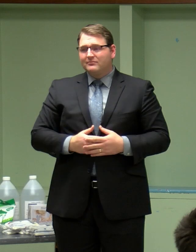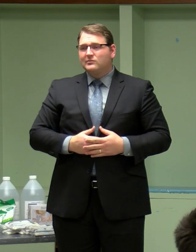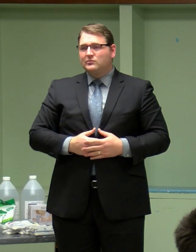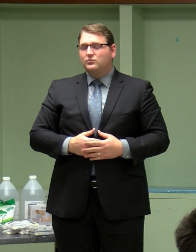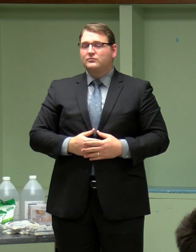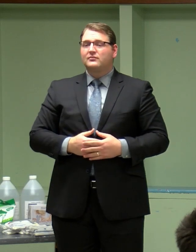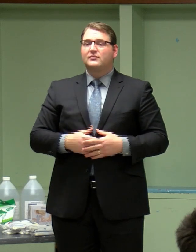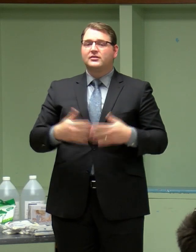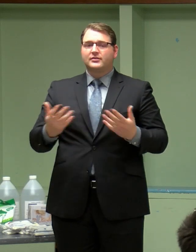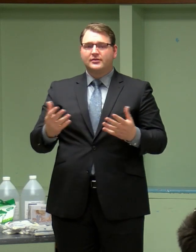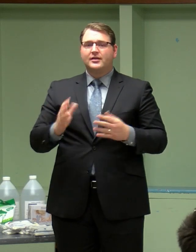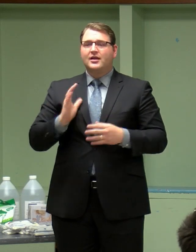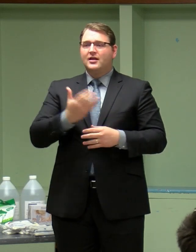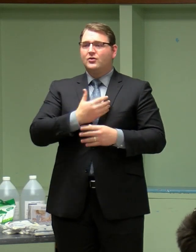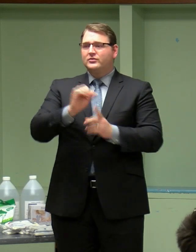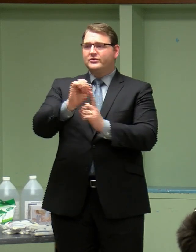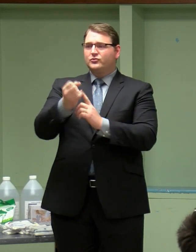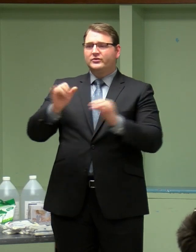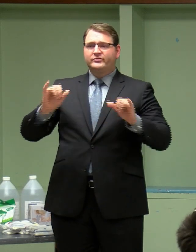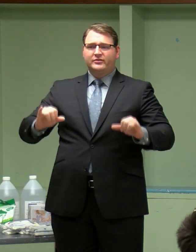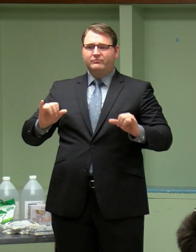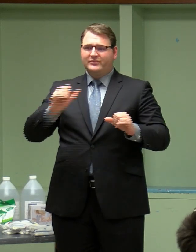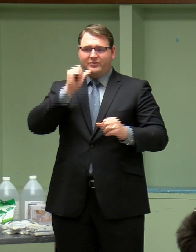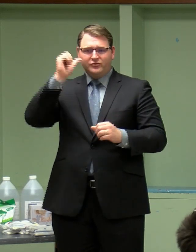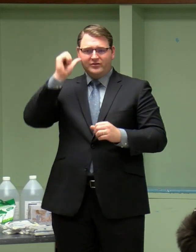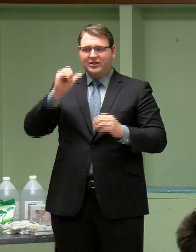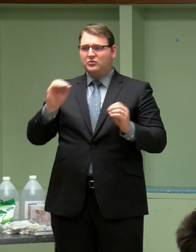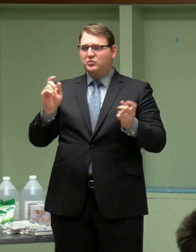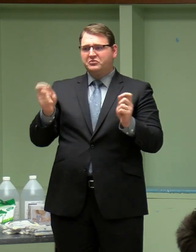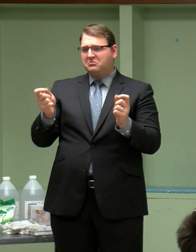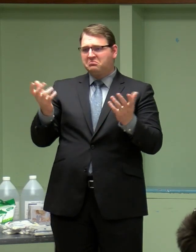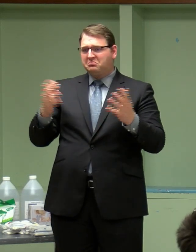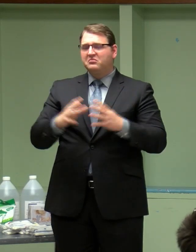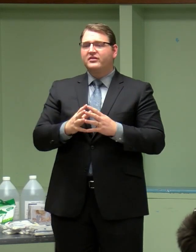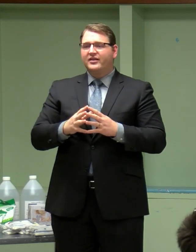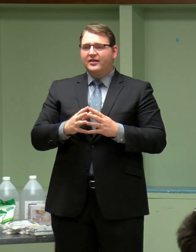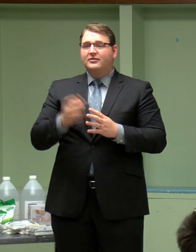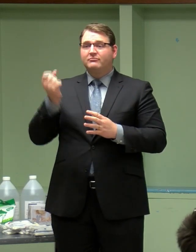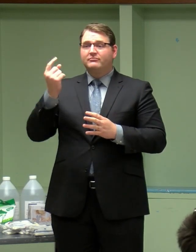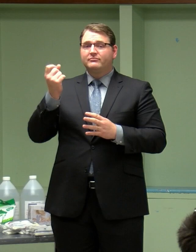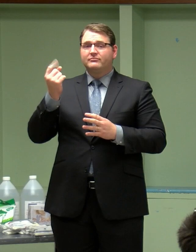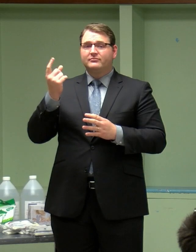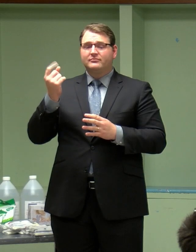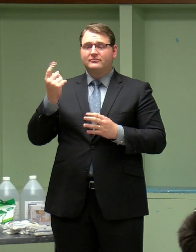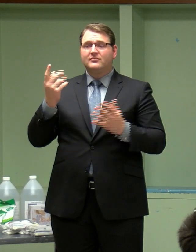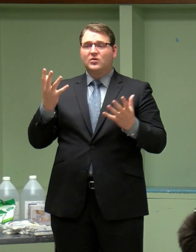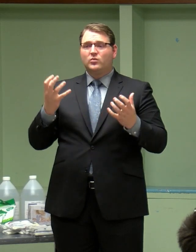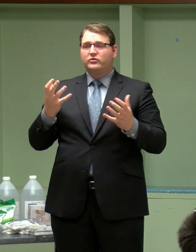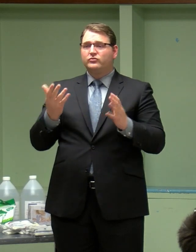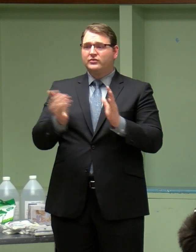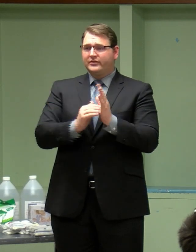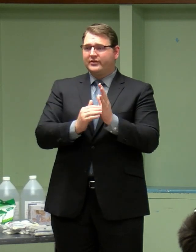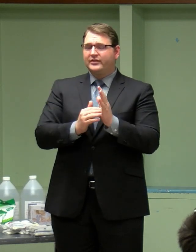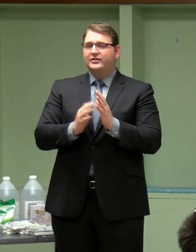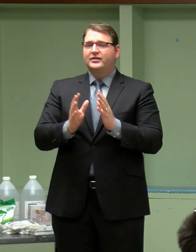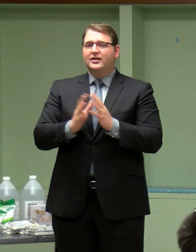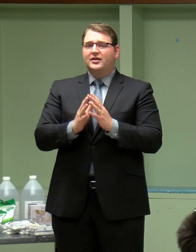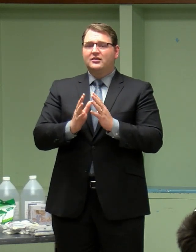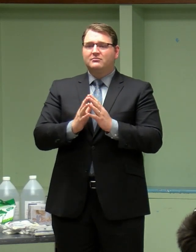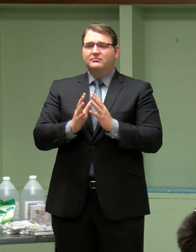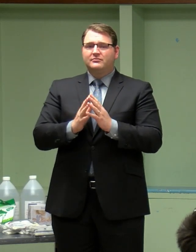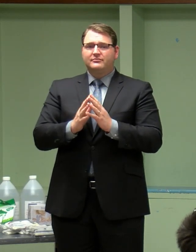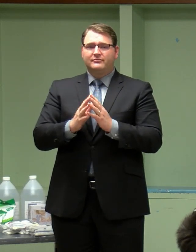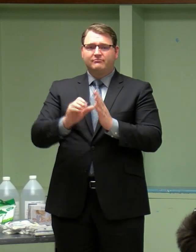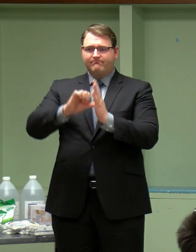our situation is still the same as yesterday. Don't have much of a change, but I do want to once again point out that